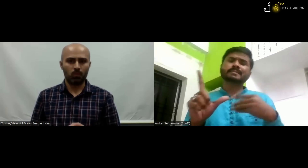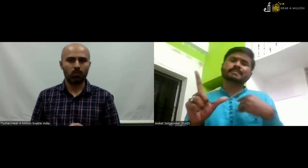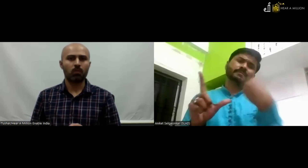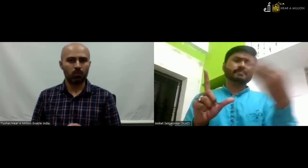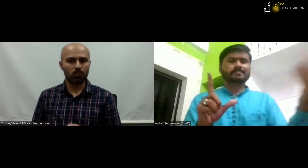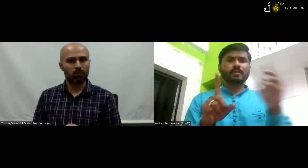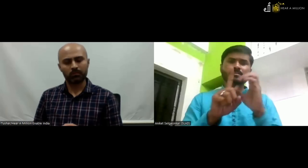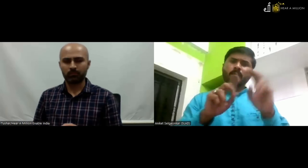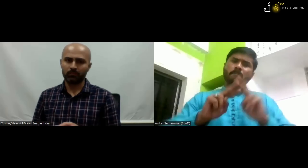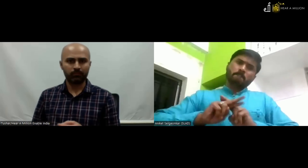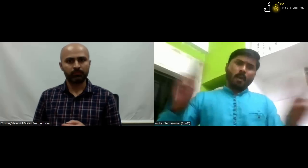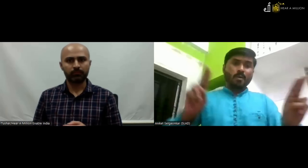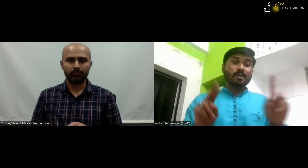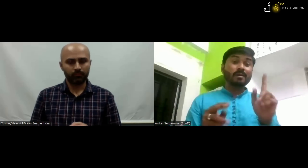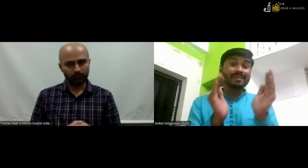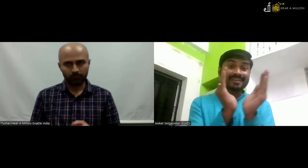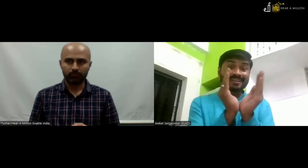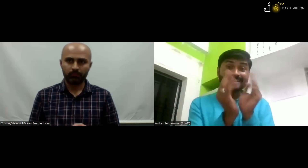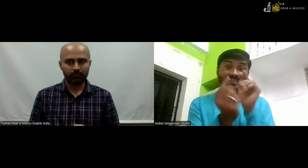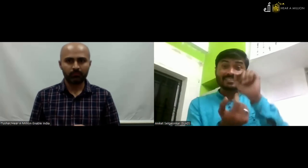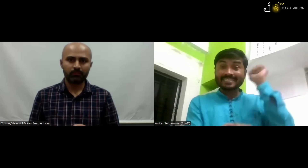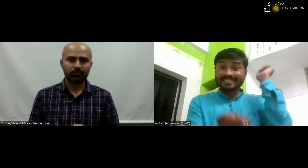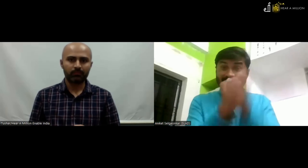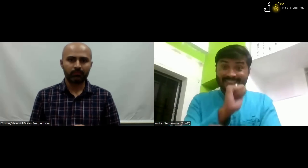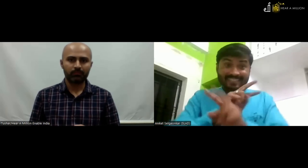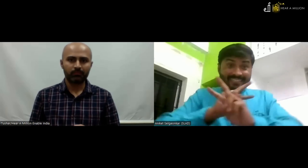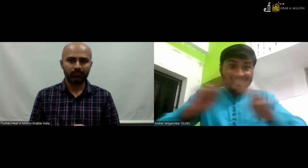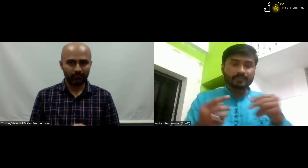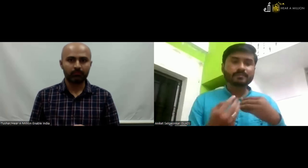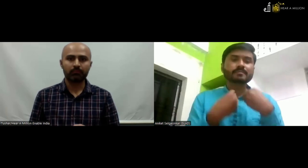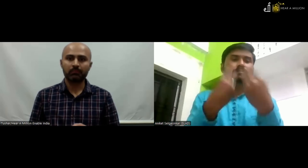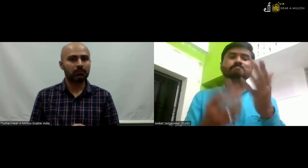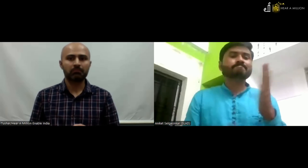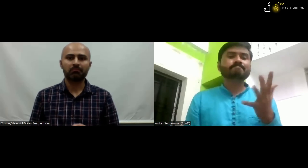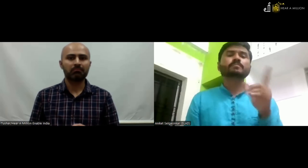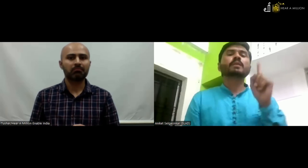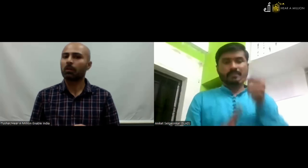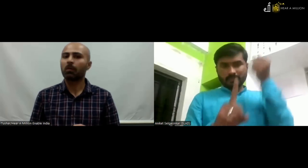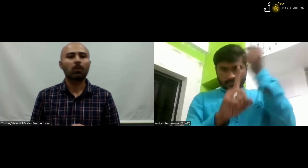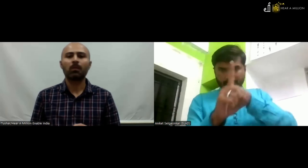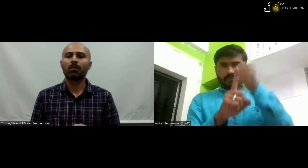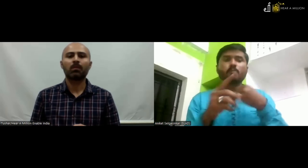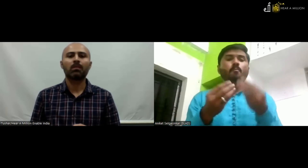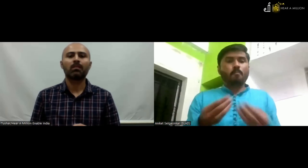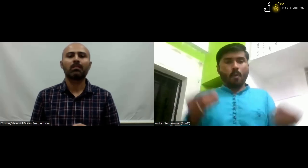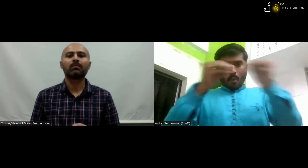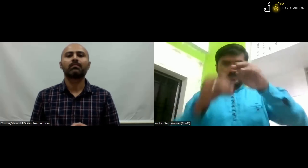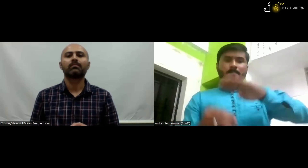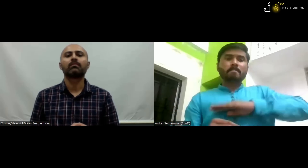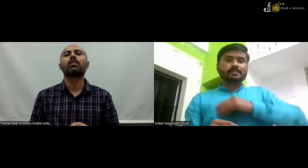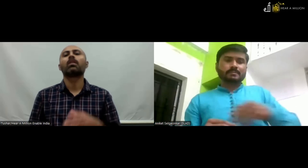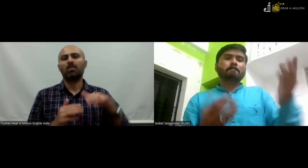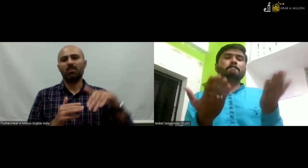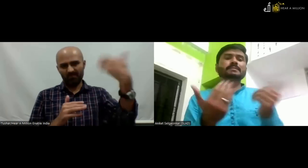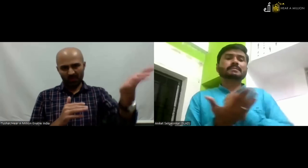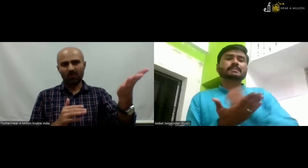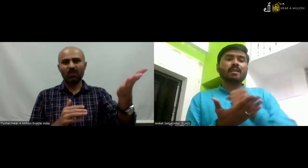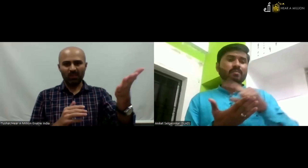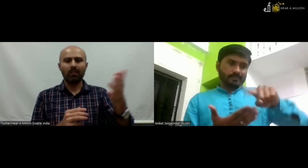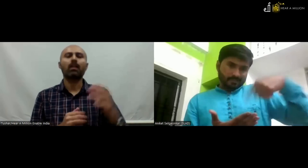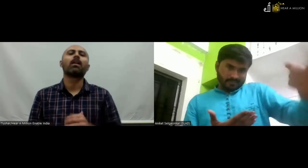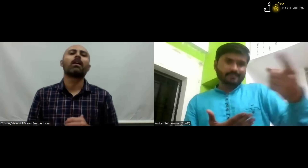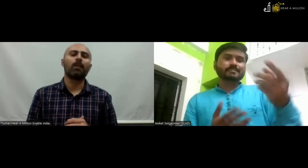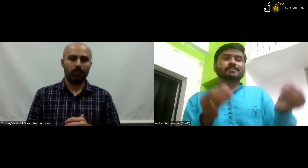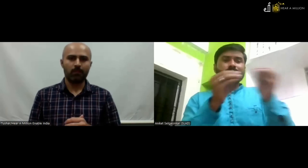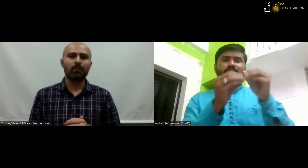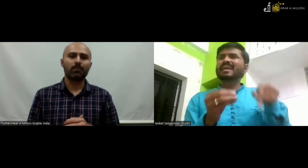when they are providing the license, they are not providing the insurance, if we met with an accident and all. So we are fighting